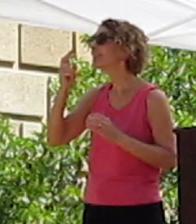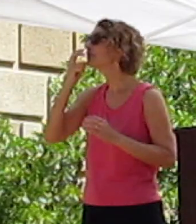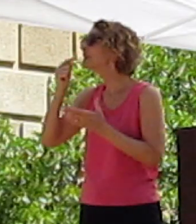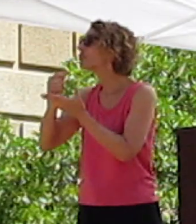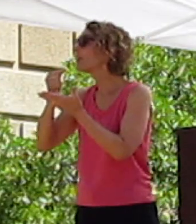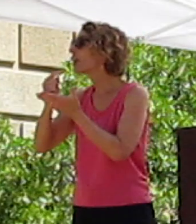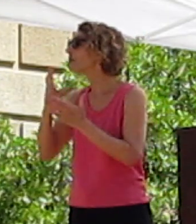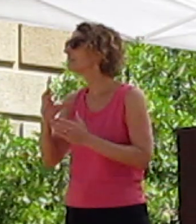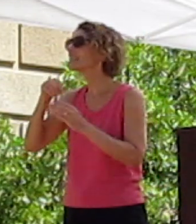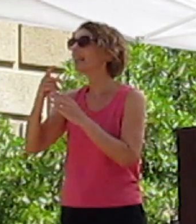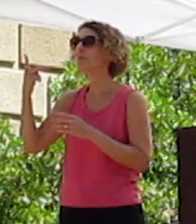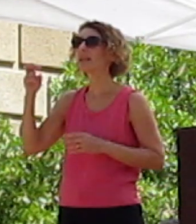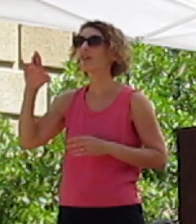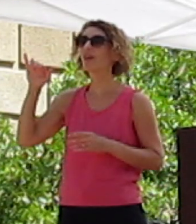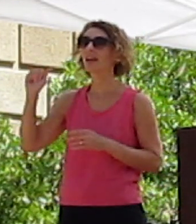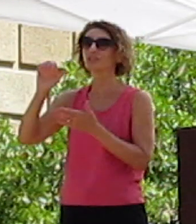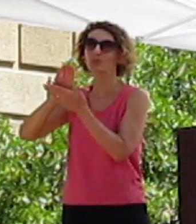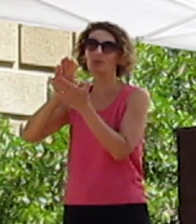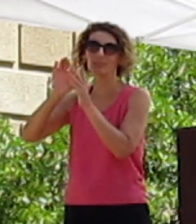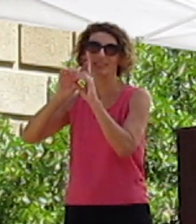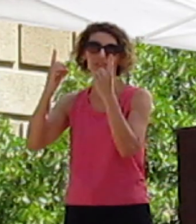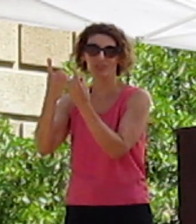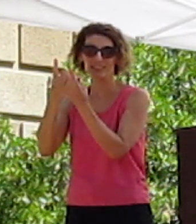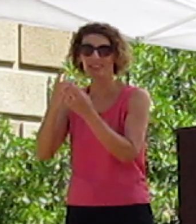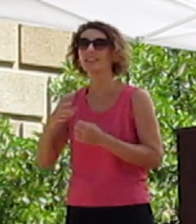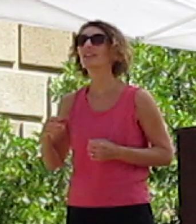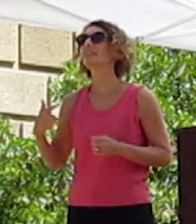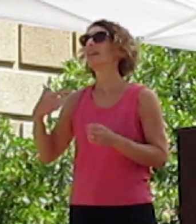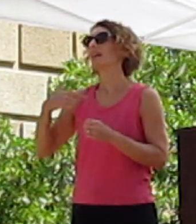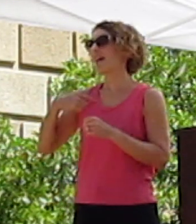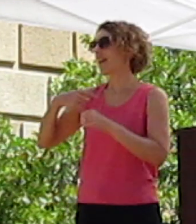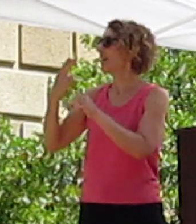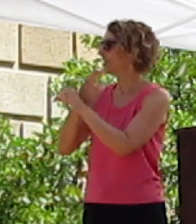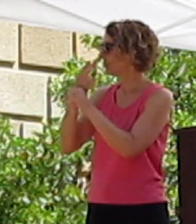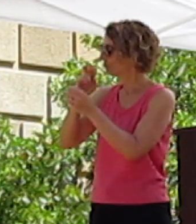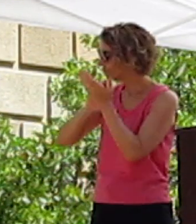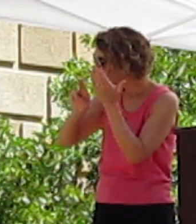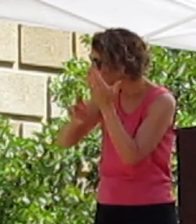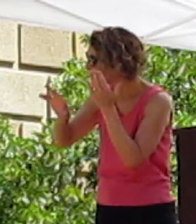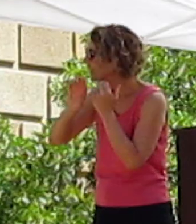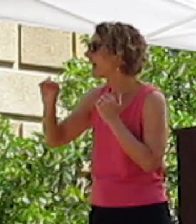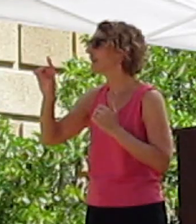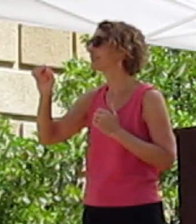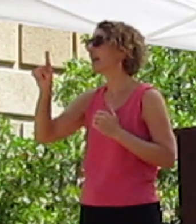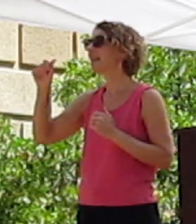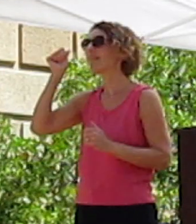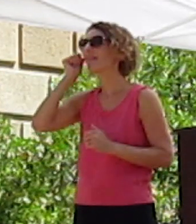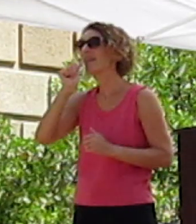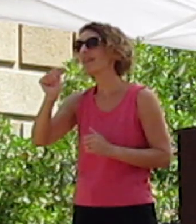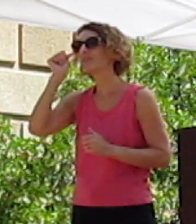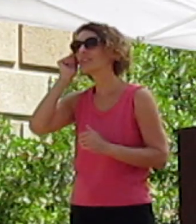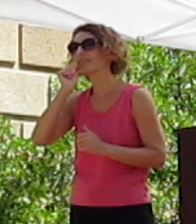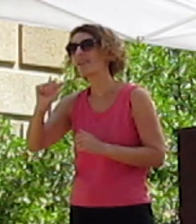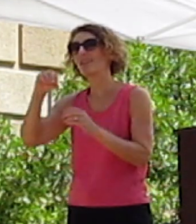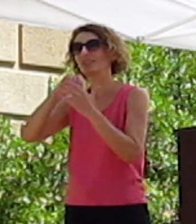therapist in the Peoria School District. I use research and data every day in the schools